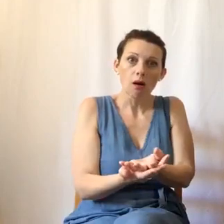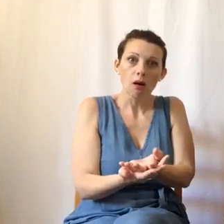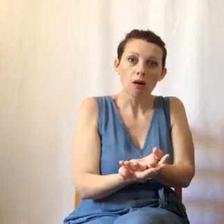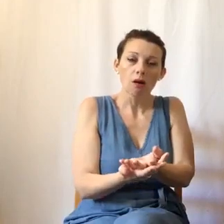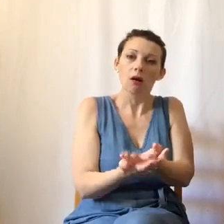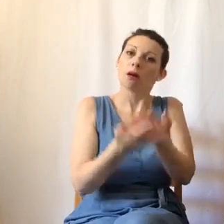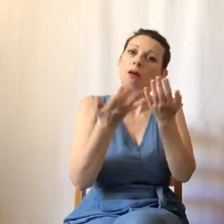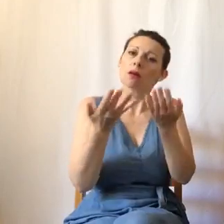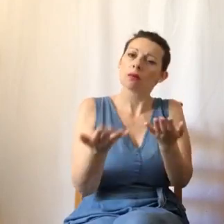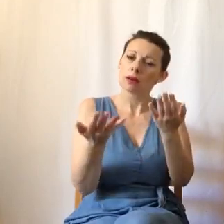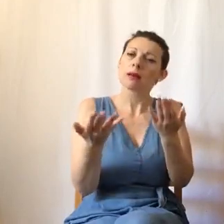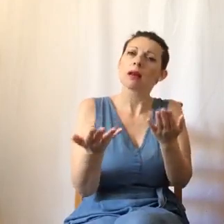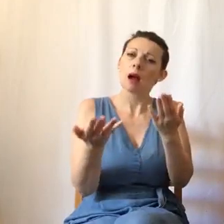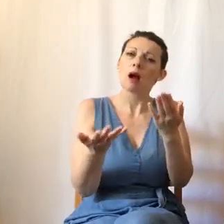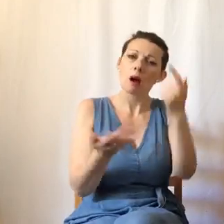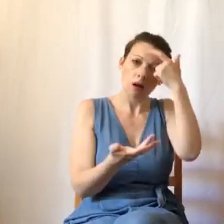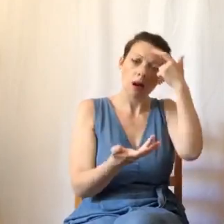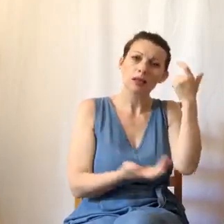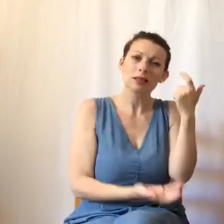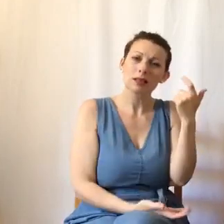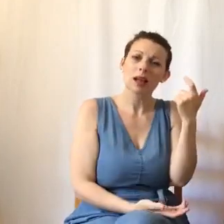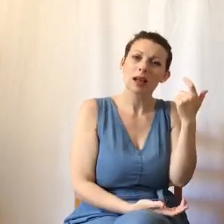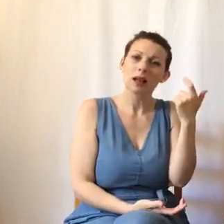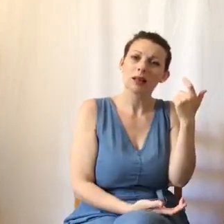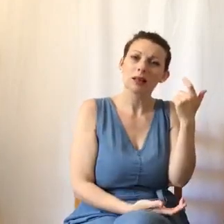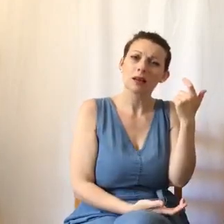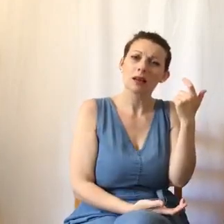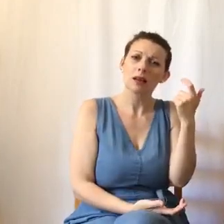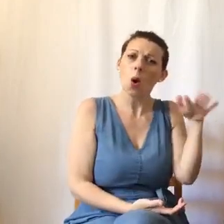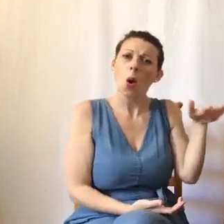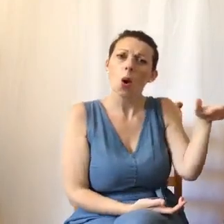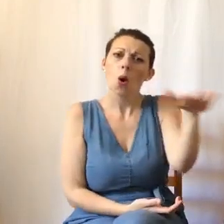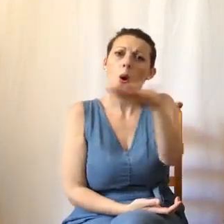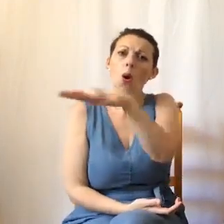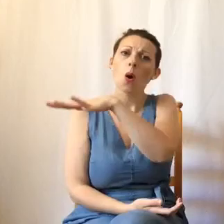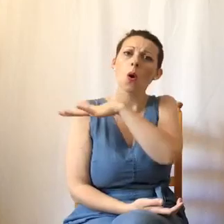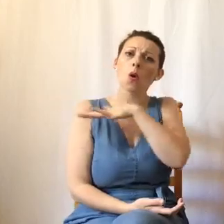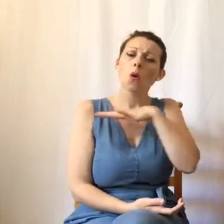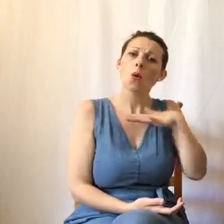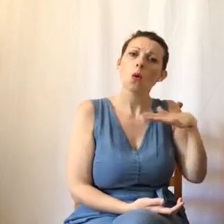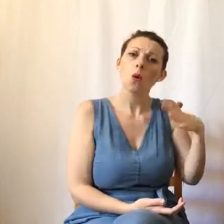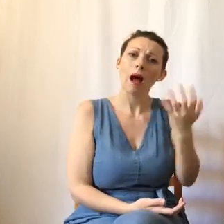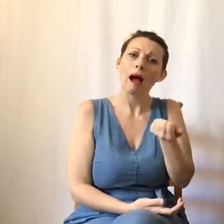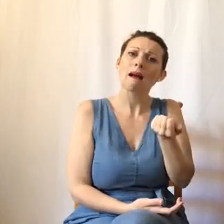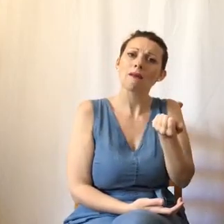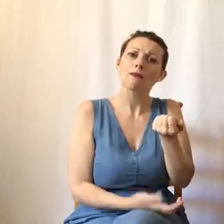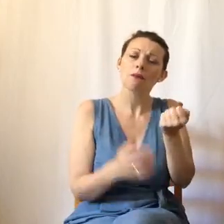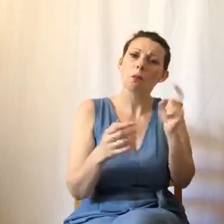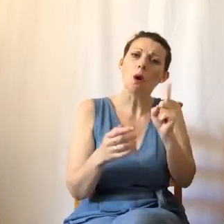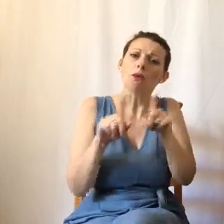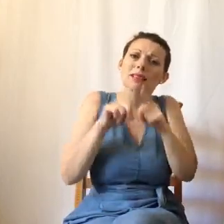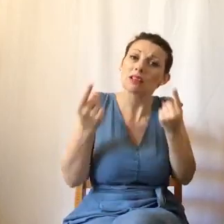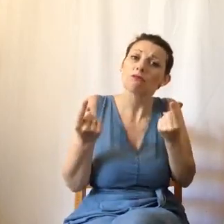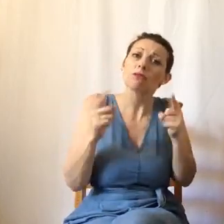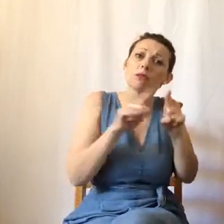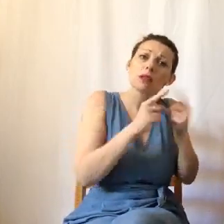knew. We all have our own differences. She was like